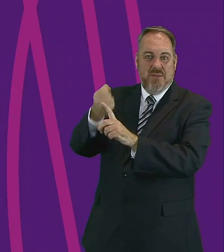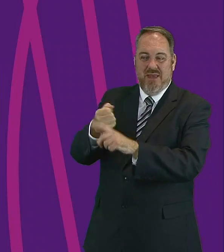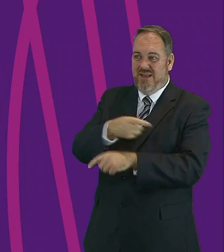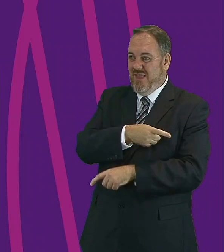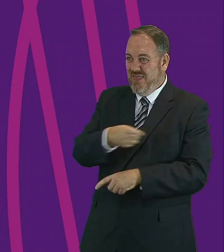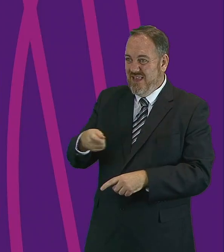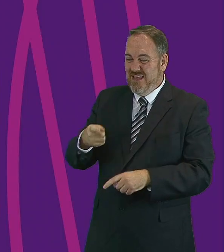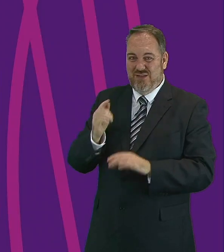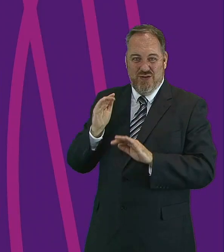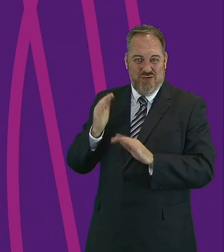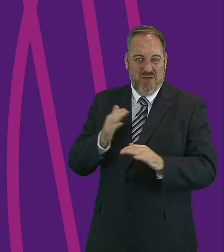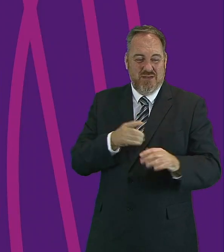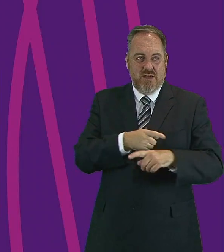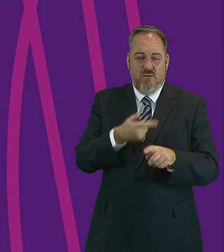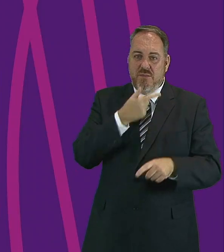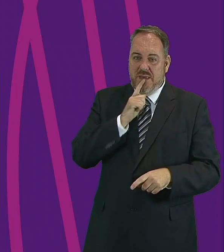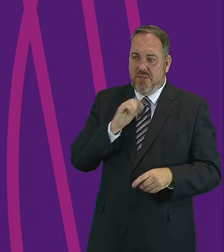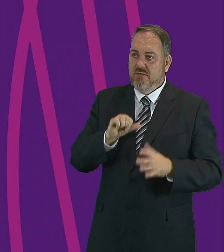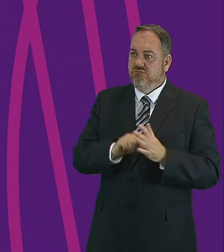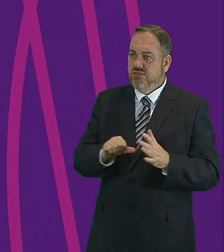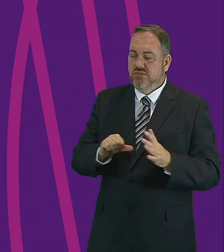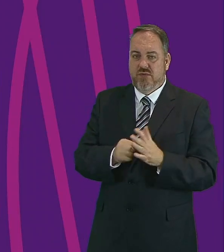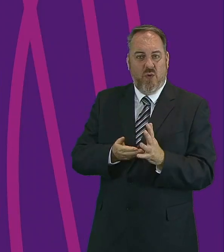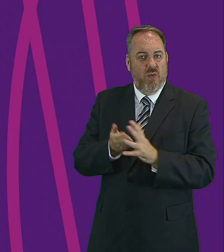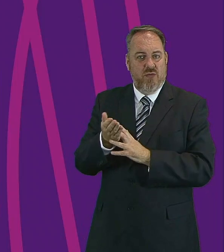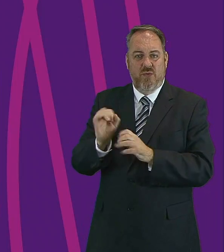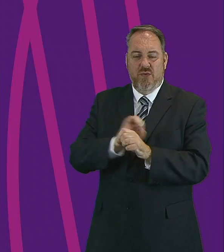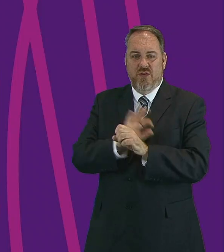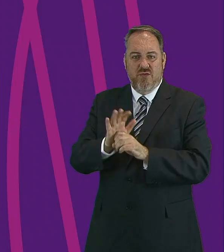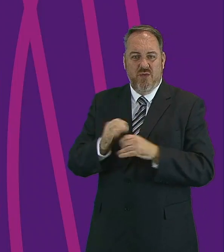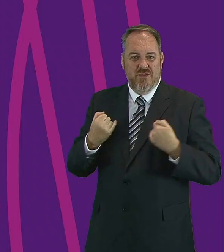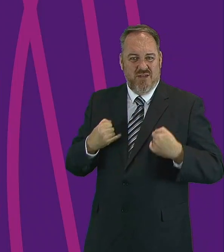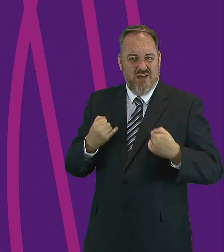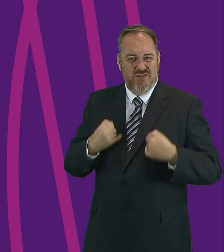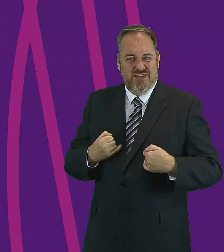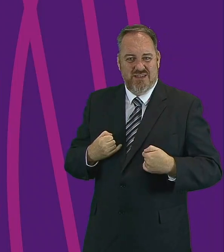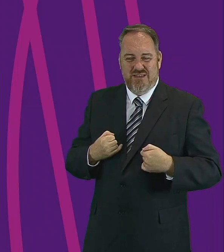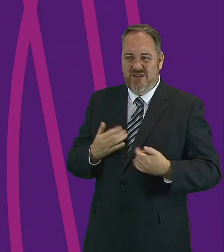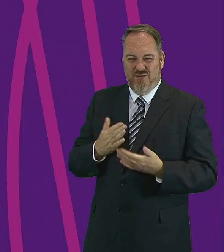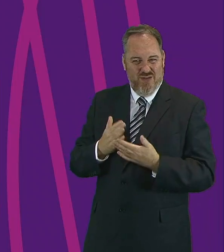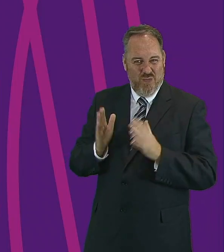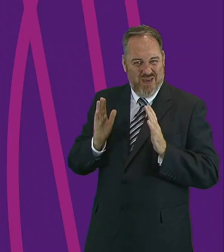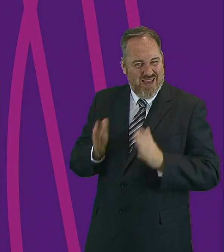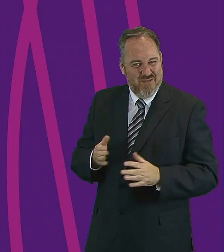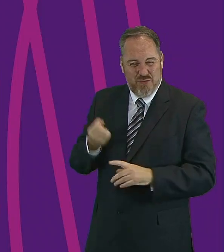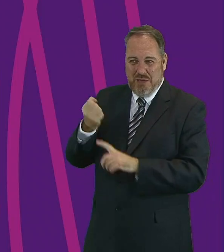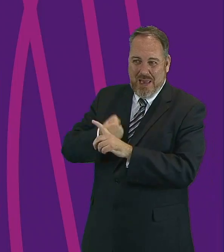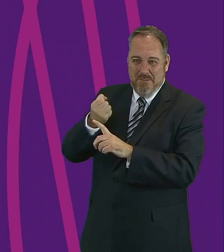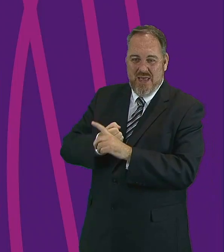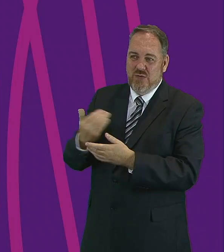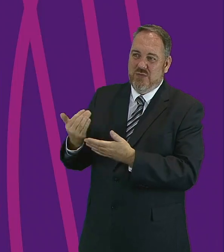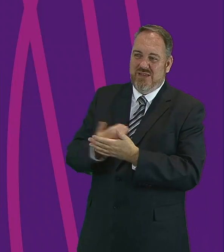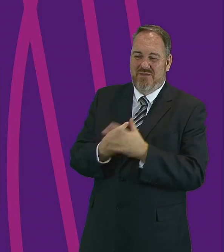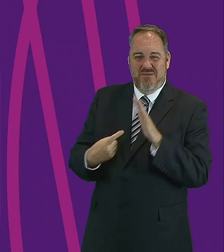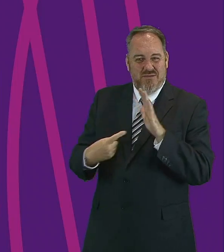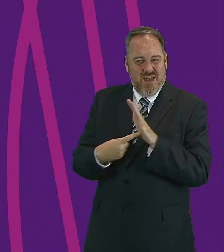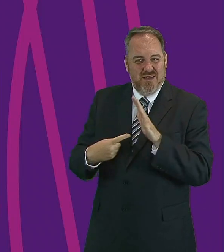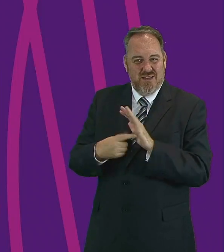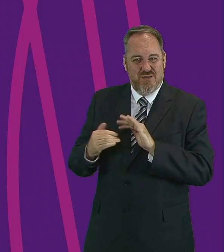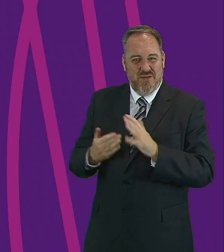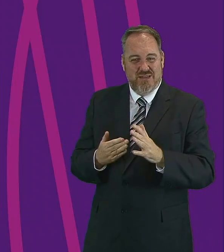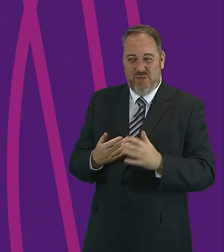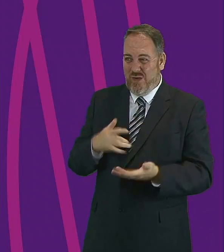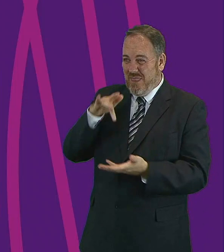already distressed by this virus in order to save those vital services. First Minister, we're in the middle of a